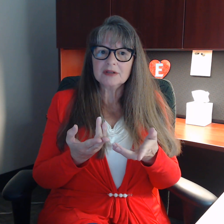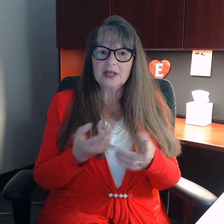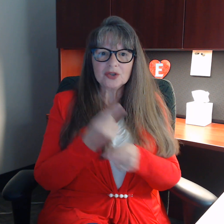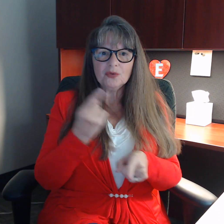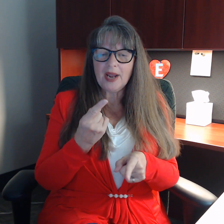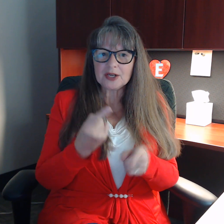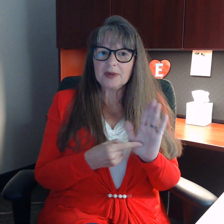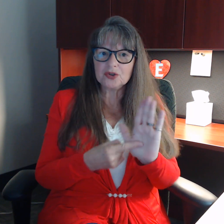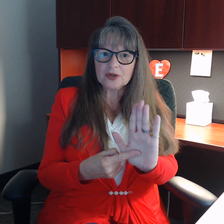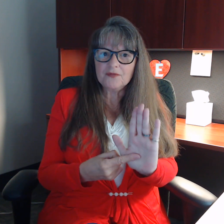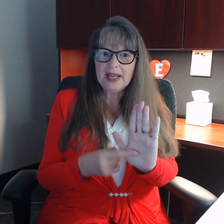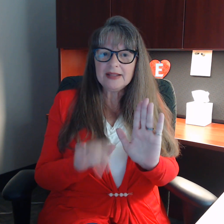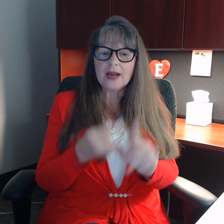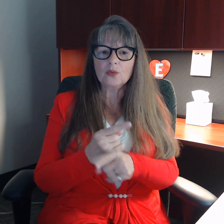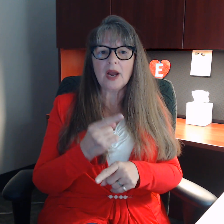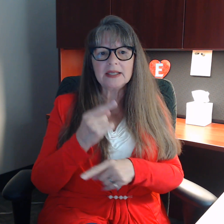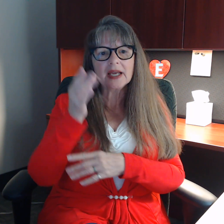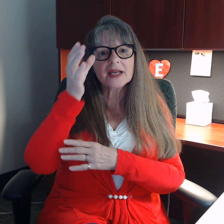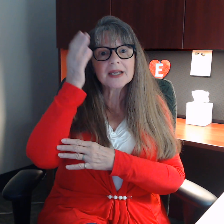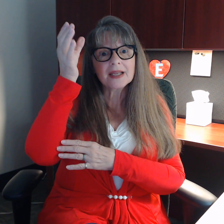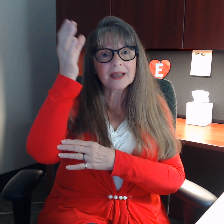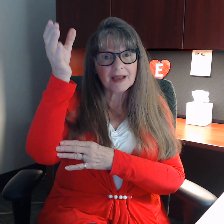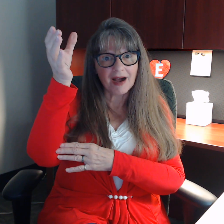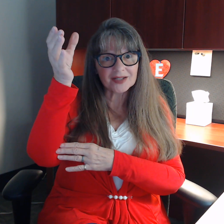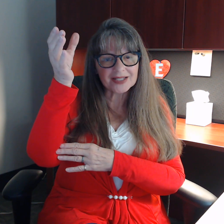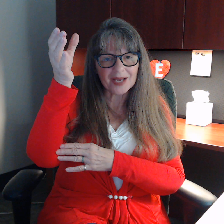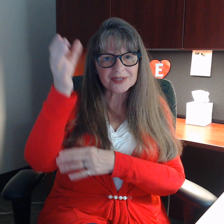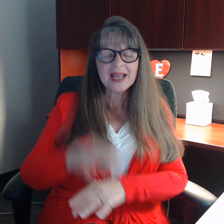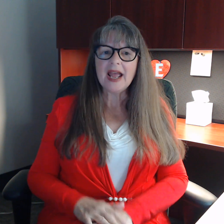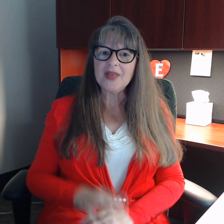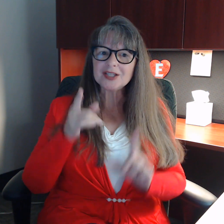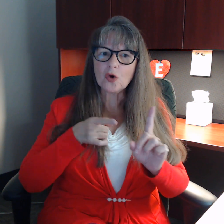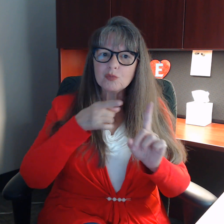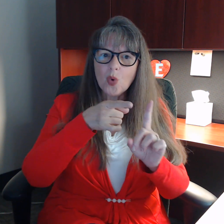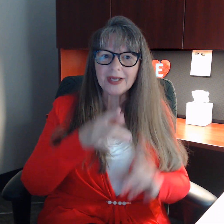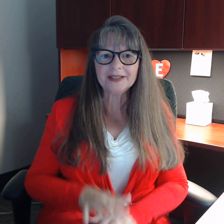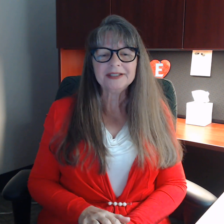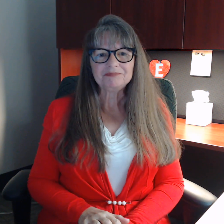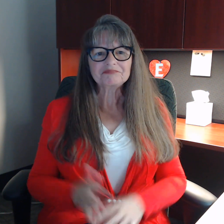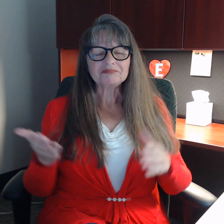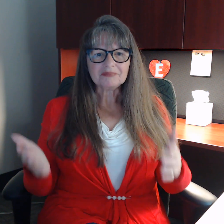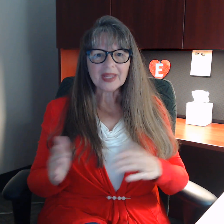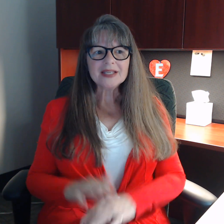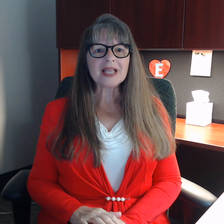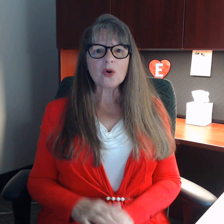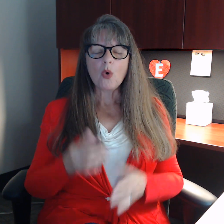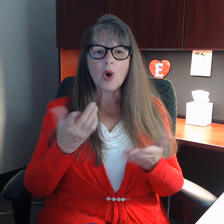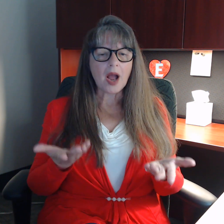It's correct because you're conveying that right concept. And that's the whole point. It's like,